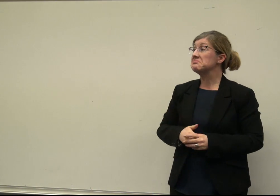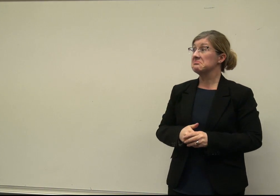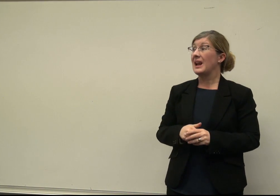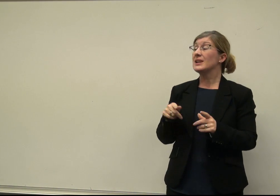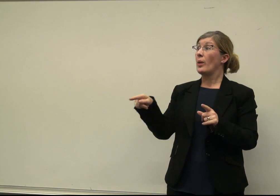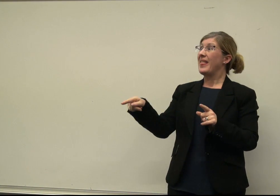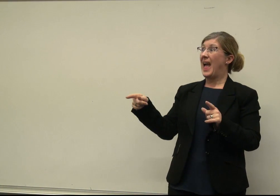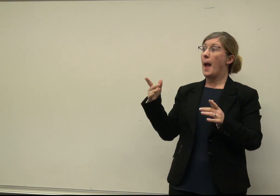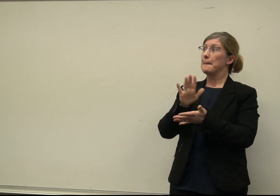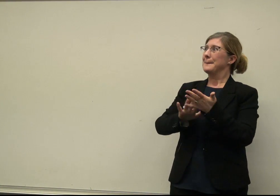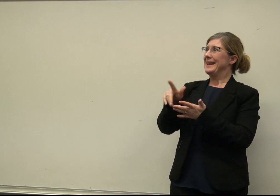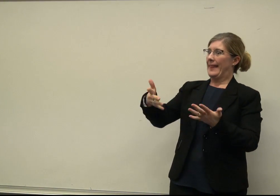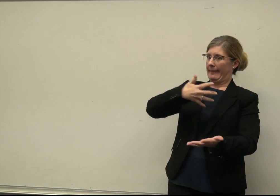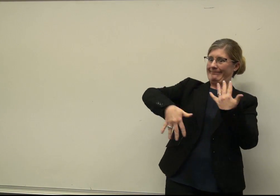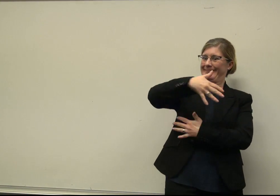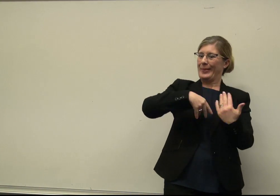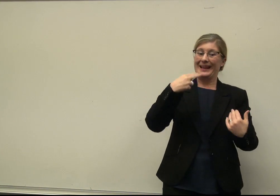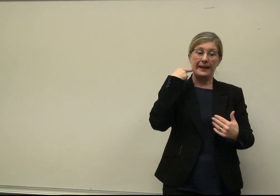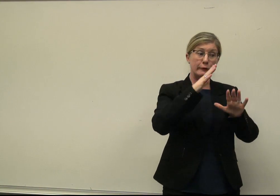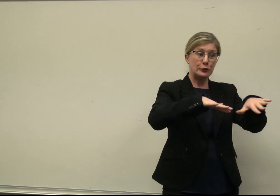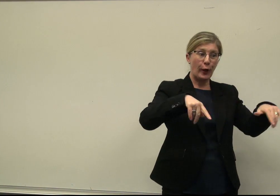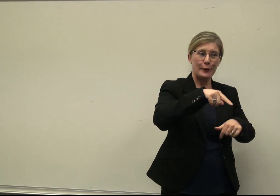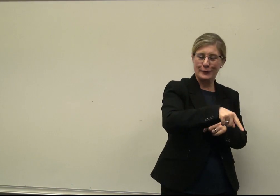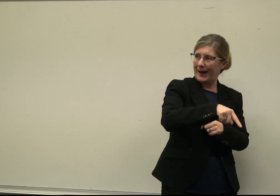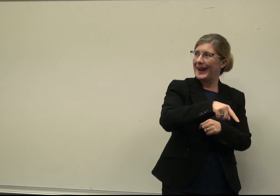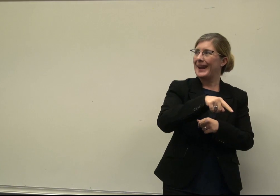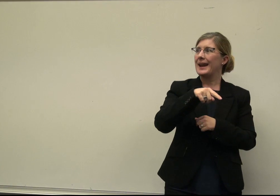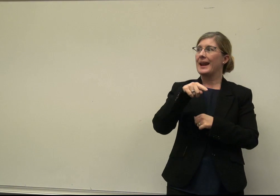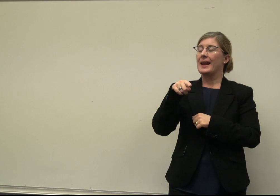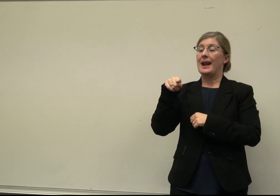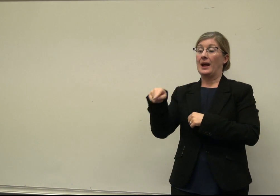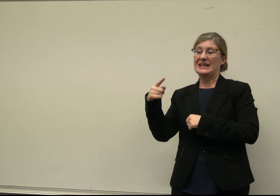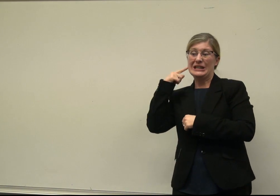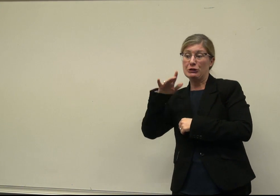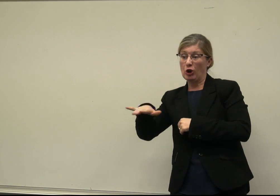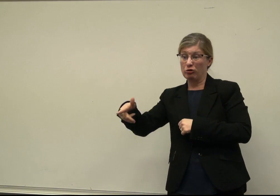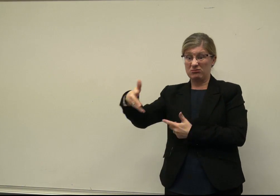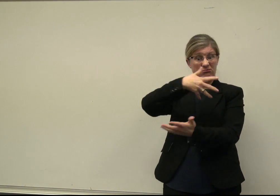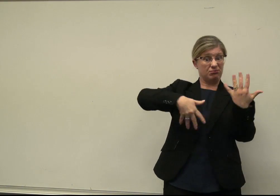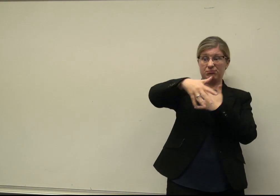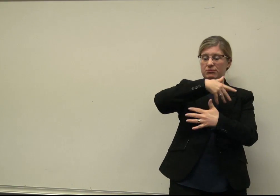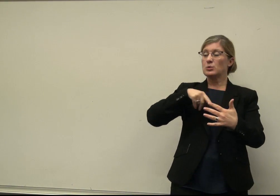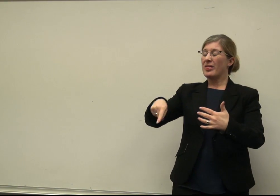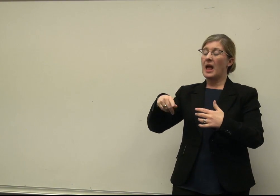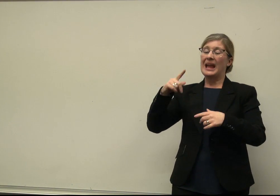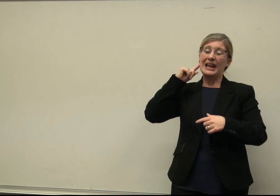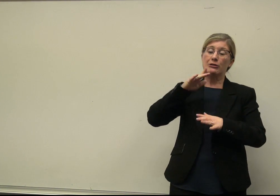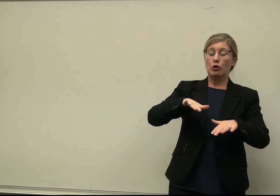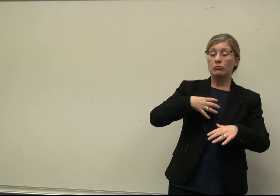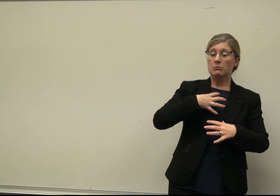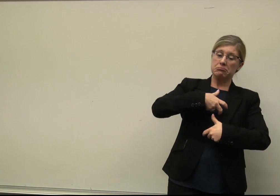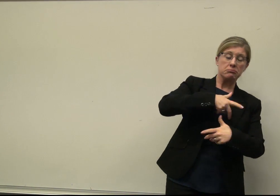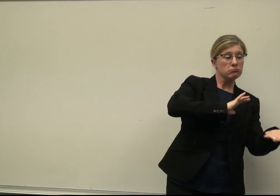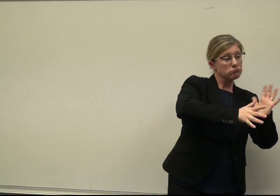And so they can communicate with the deaf children by signing, and they communicate with the hearing children by speaking. So.